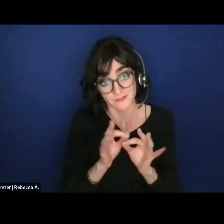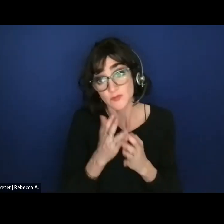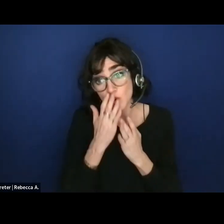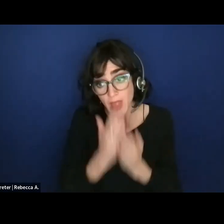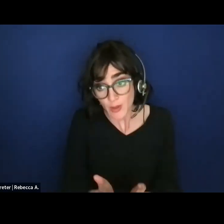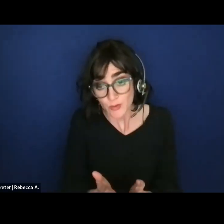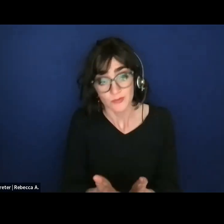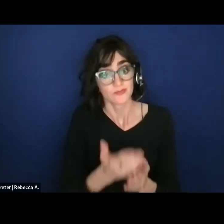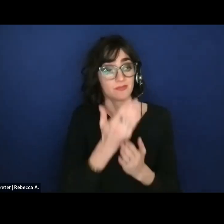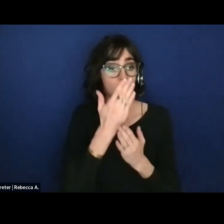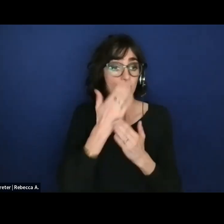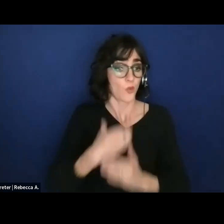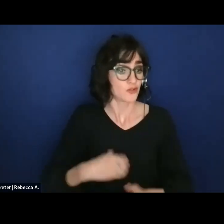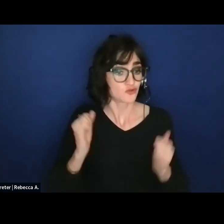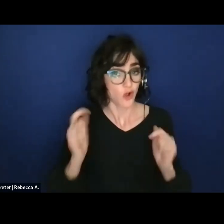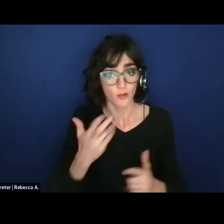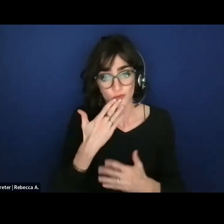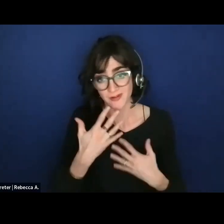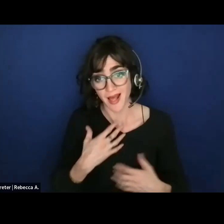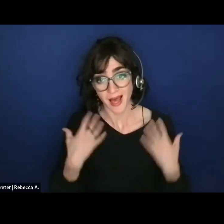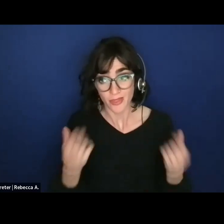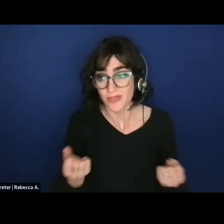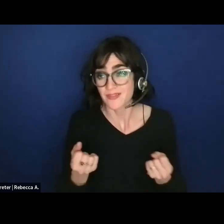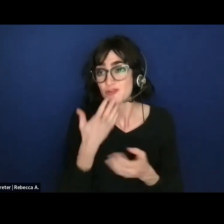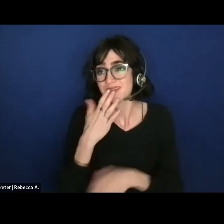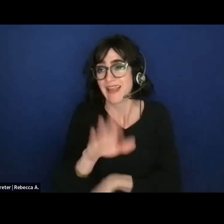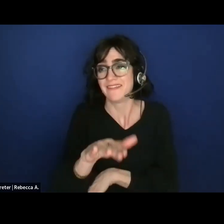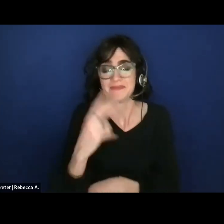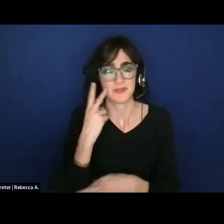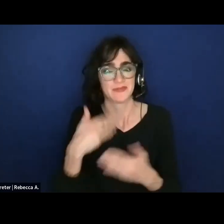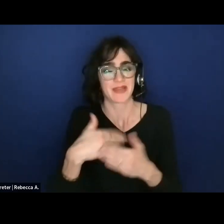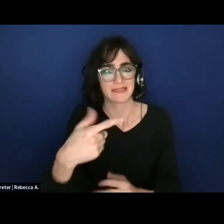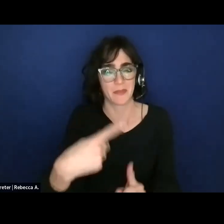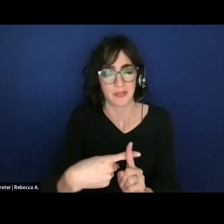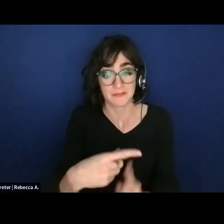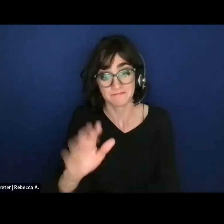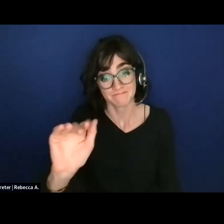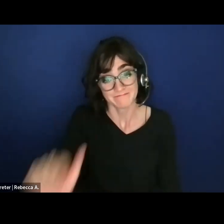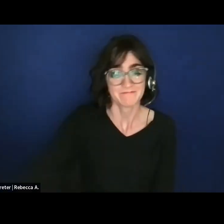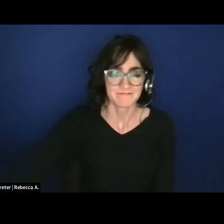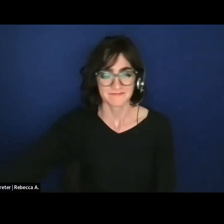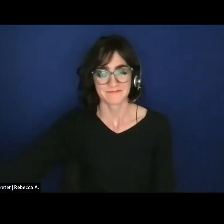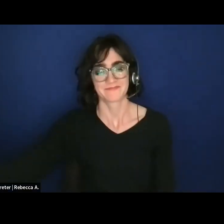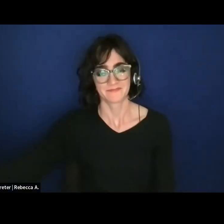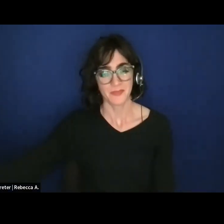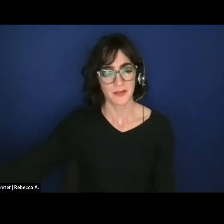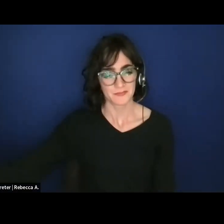good health and a good evening, and I look forward to seeing you next month. All the best.